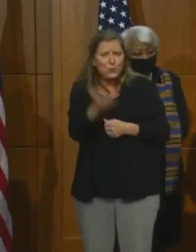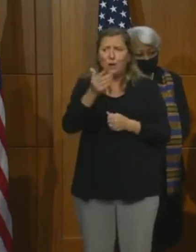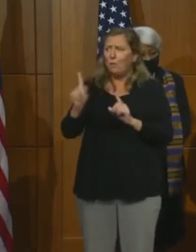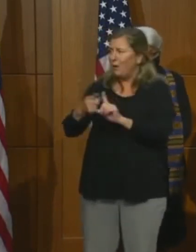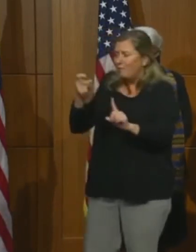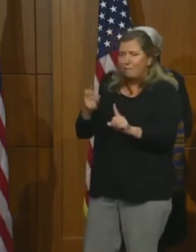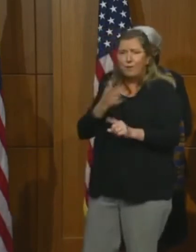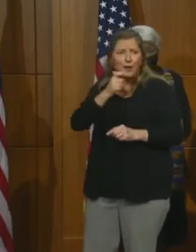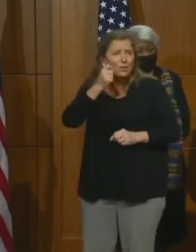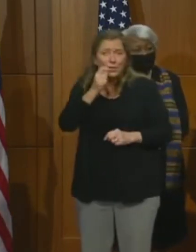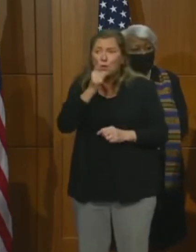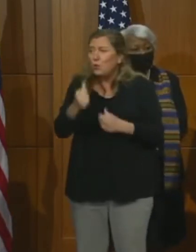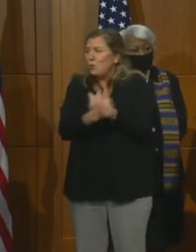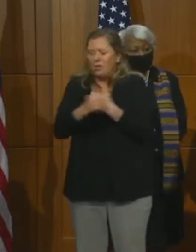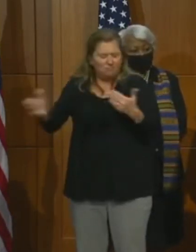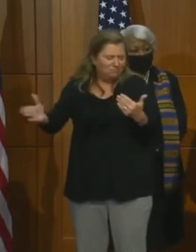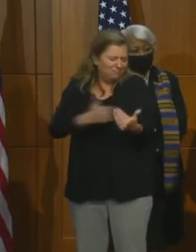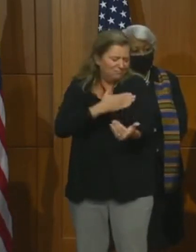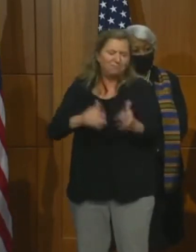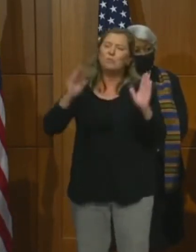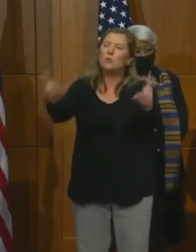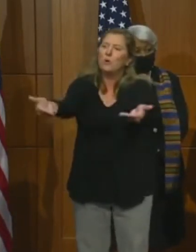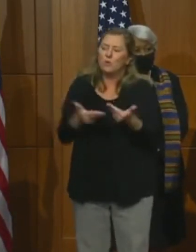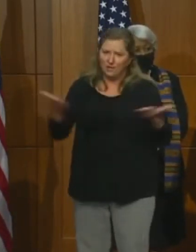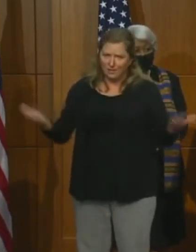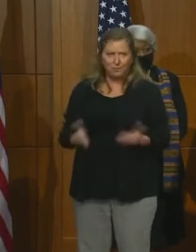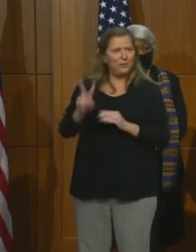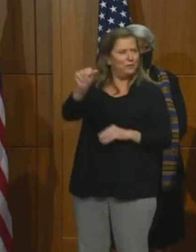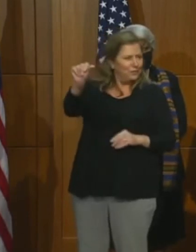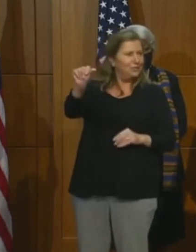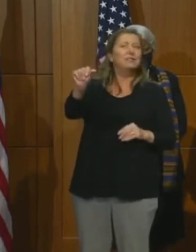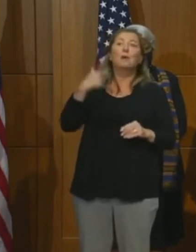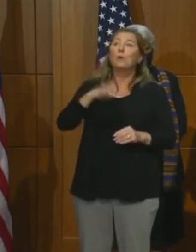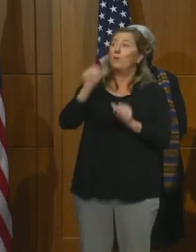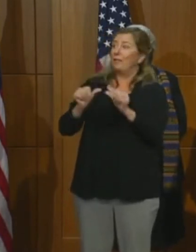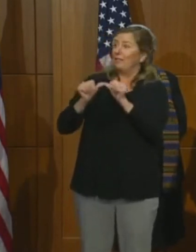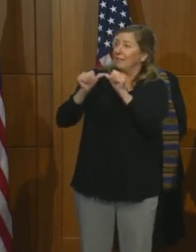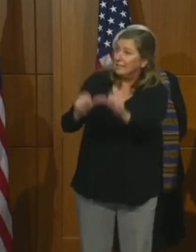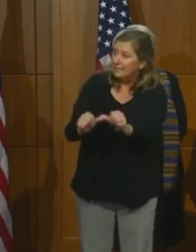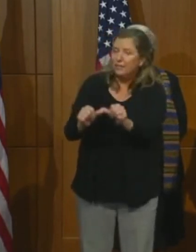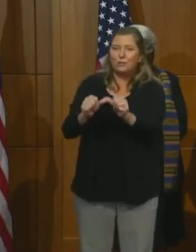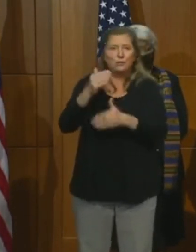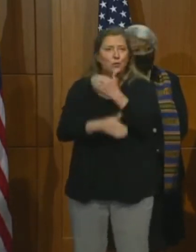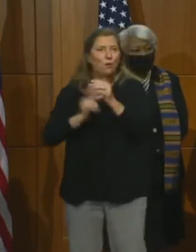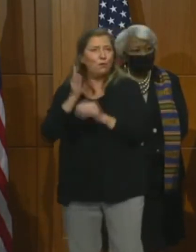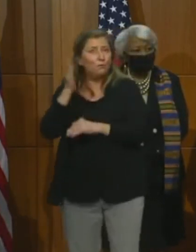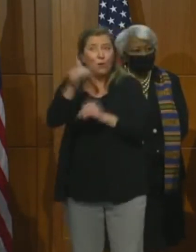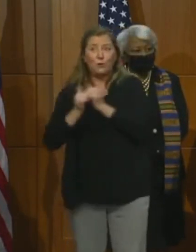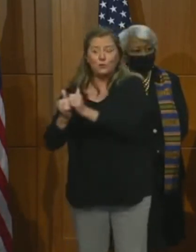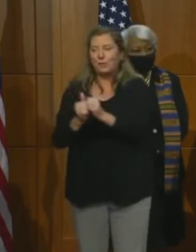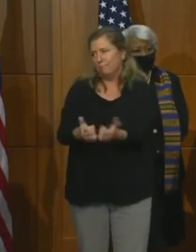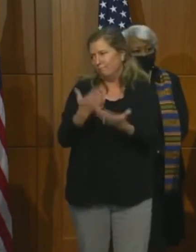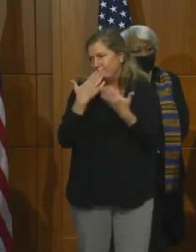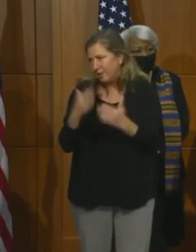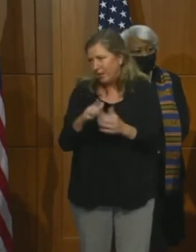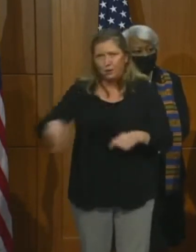of your skin, who you love. We welcome you here to the Commonwealth of Virginia, and we're going to continue to move forward together. So thank you all, and I